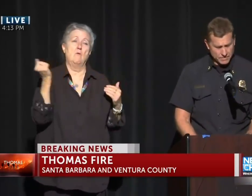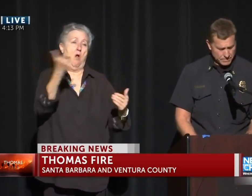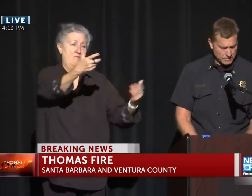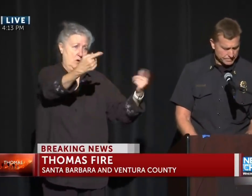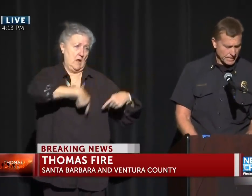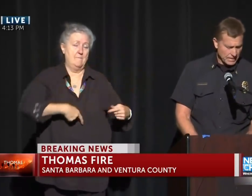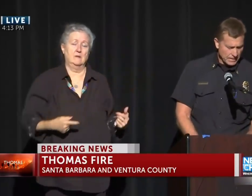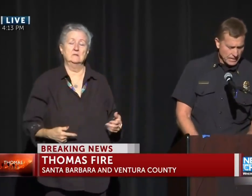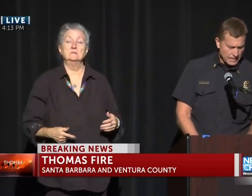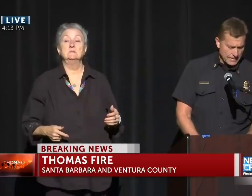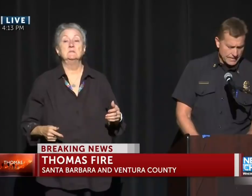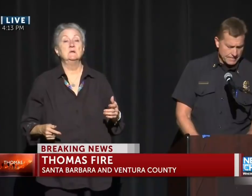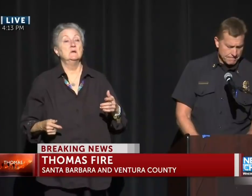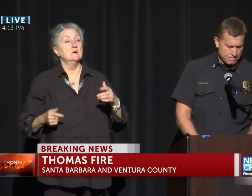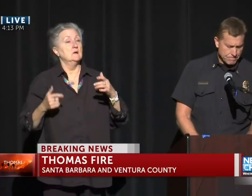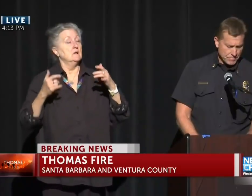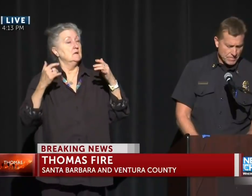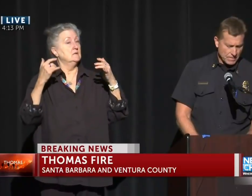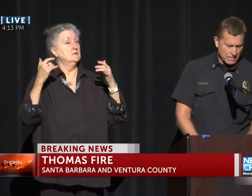for being here.